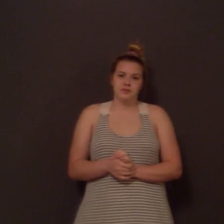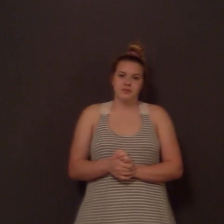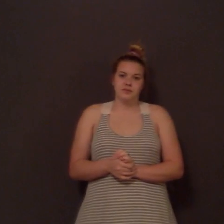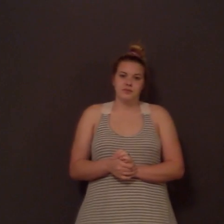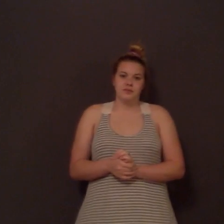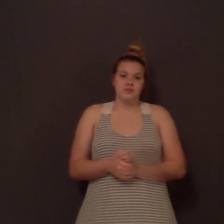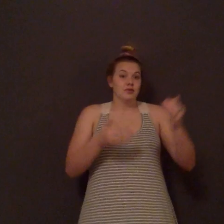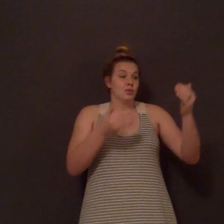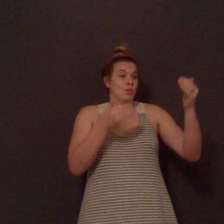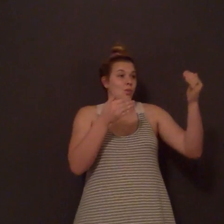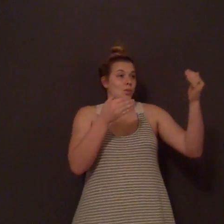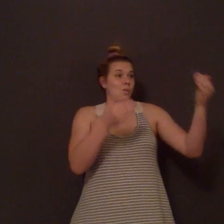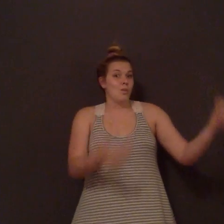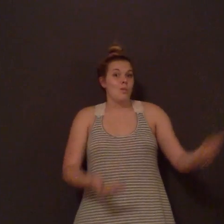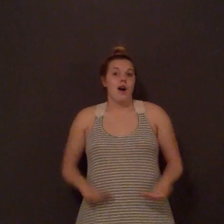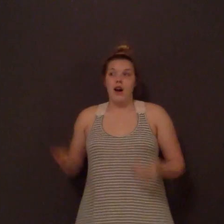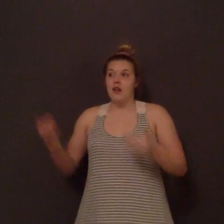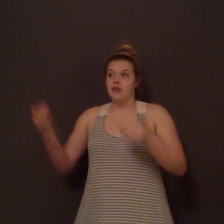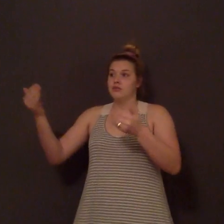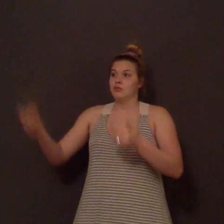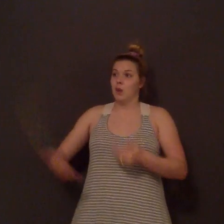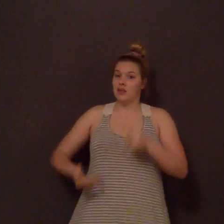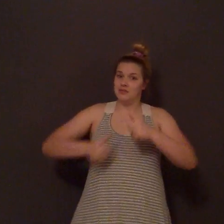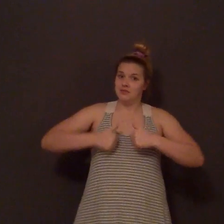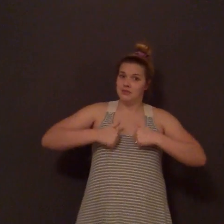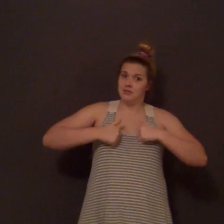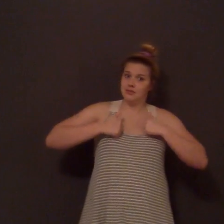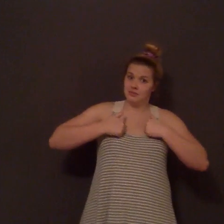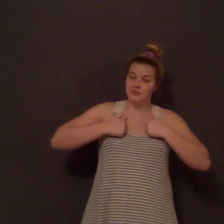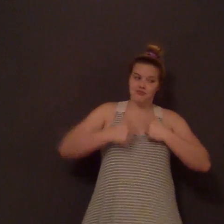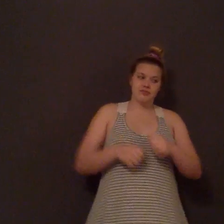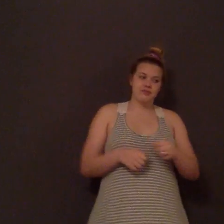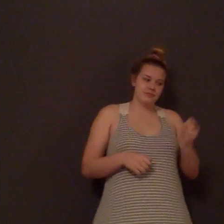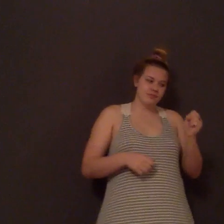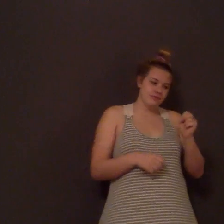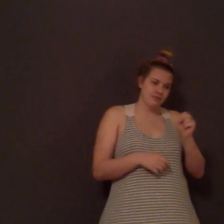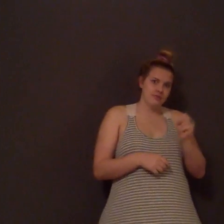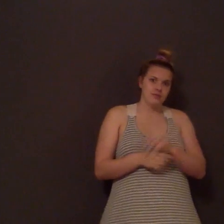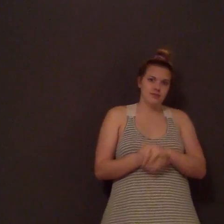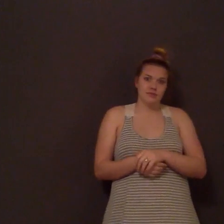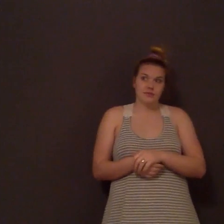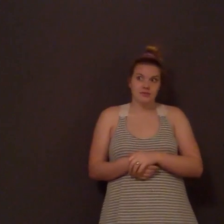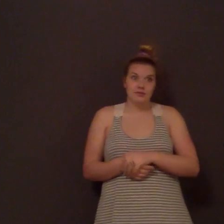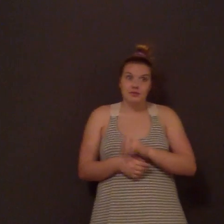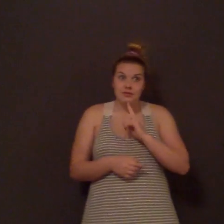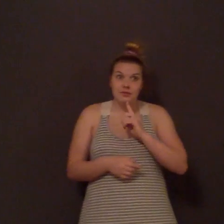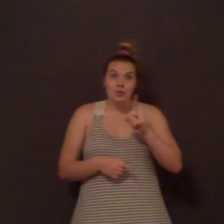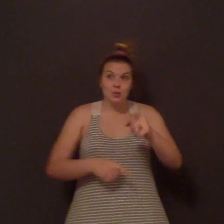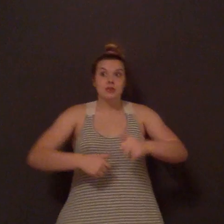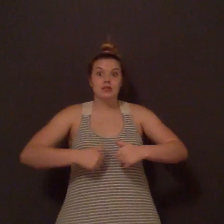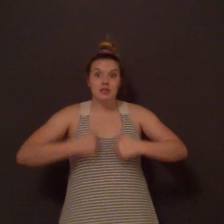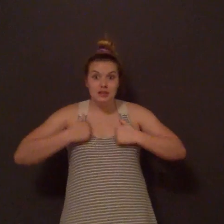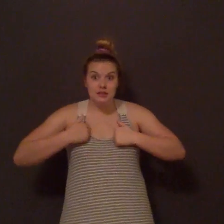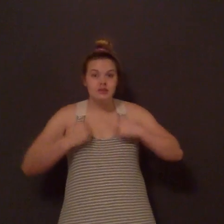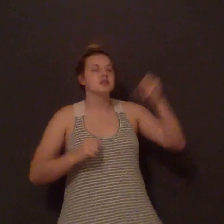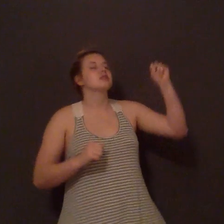Welcome, welcome, welcome. Is everybody alive? Yeah. I say, is everybody alive? Yeah. Here we